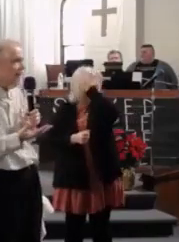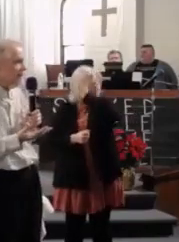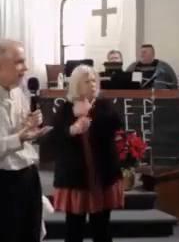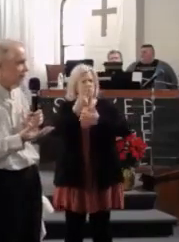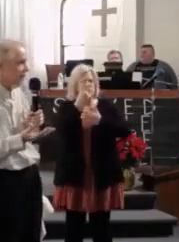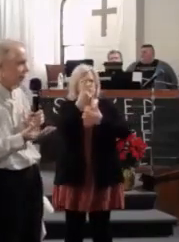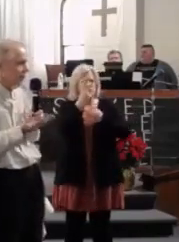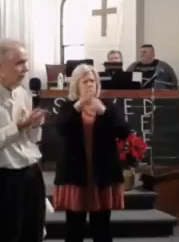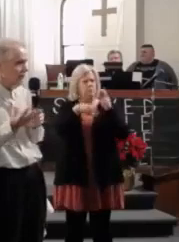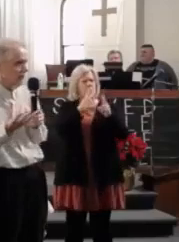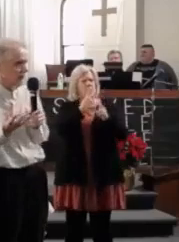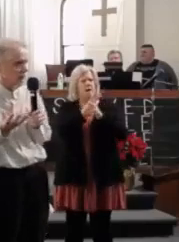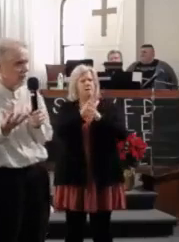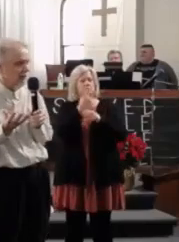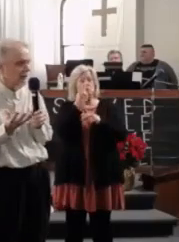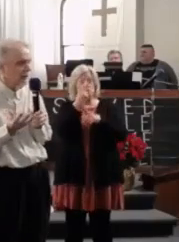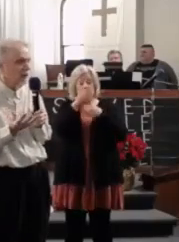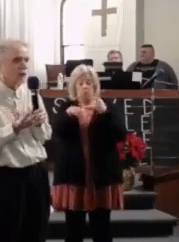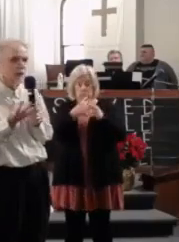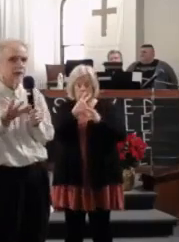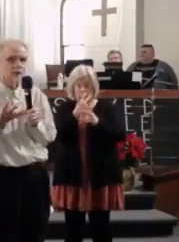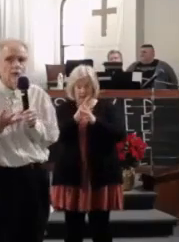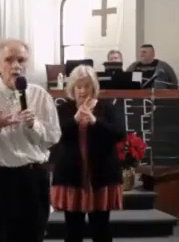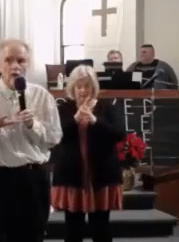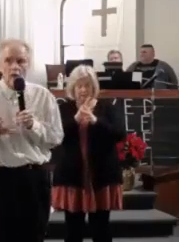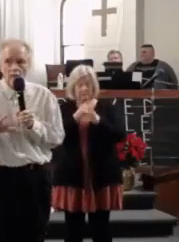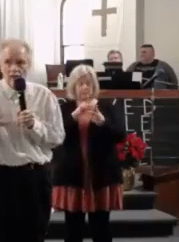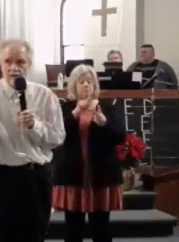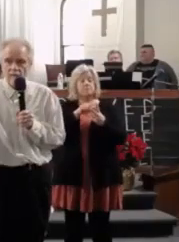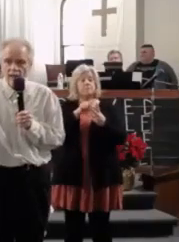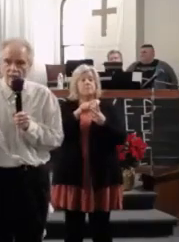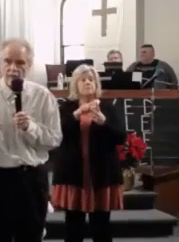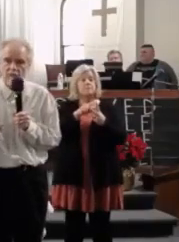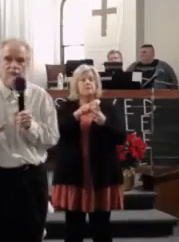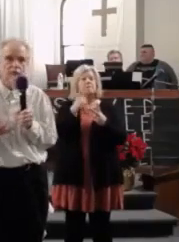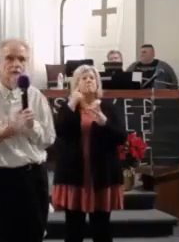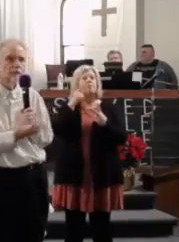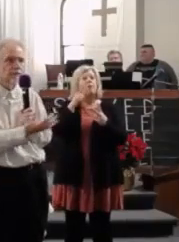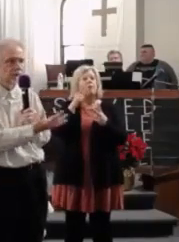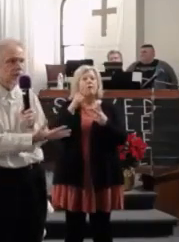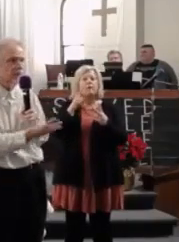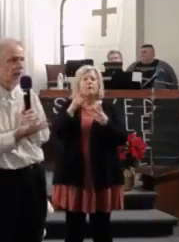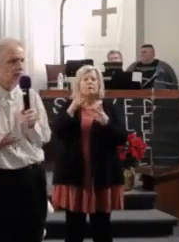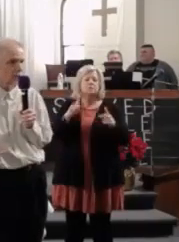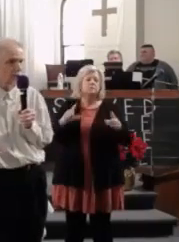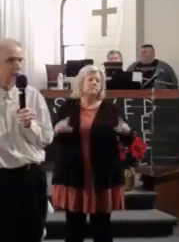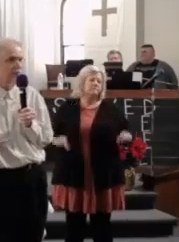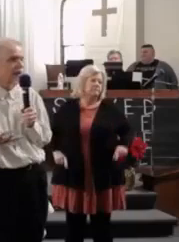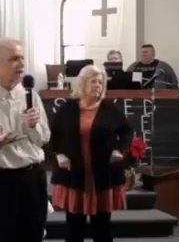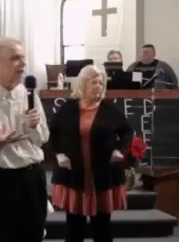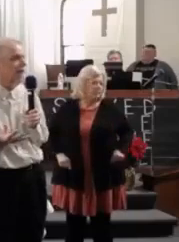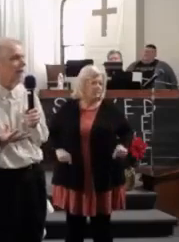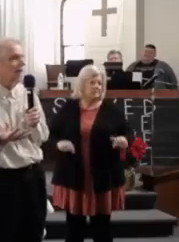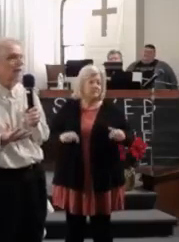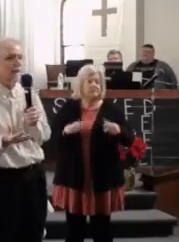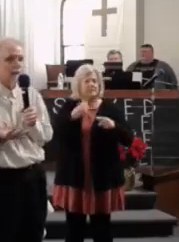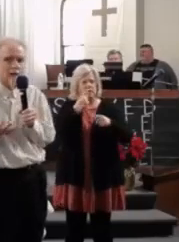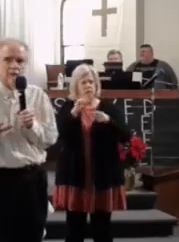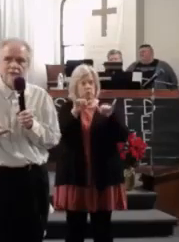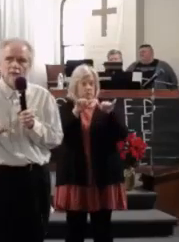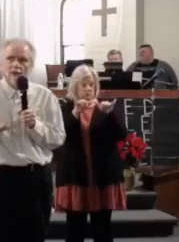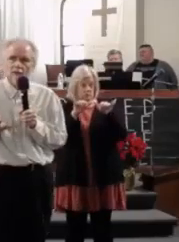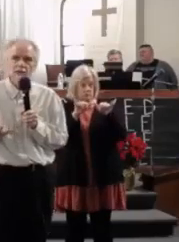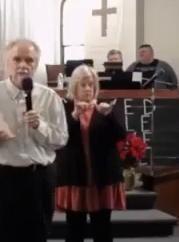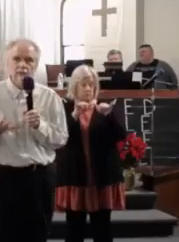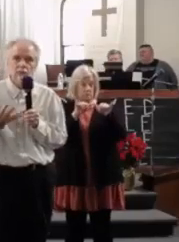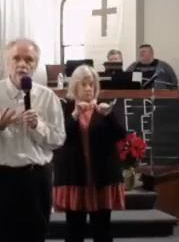of tags this year, at least on our tree. One is for a box of Pampers of this size or that size. how big